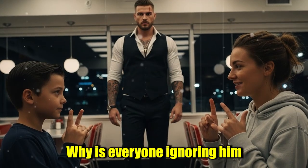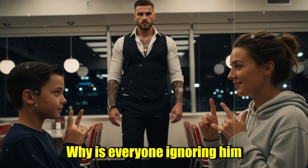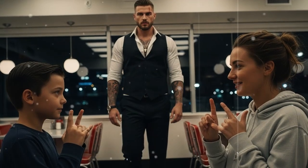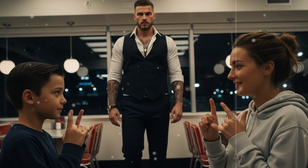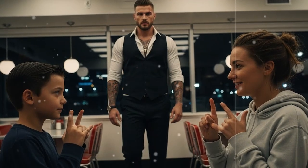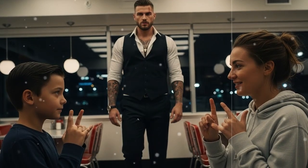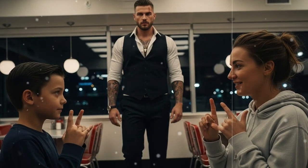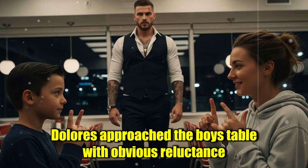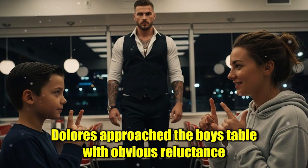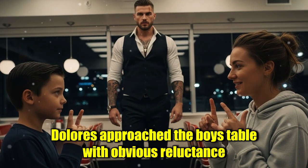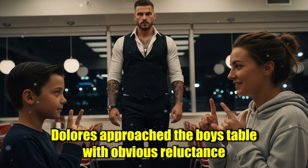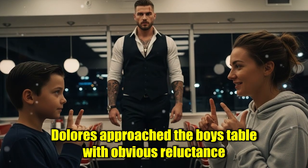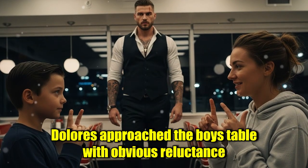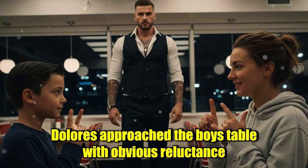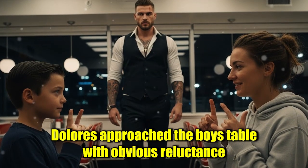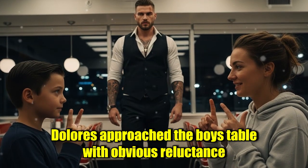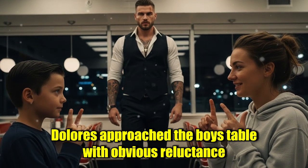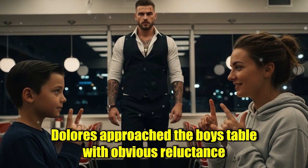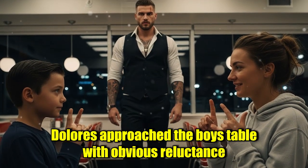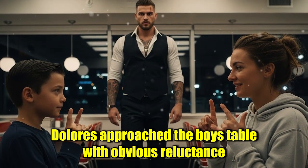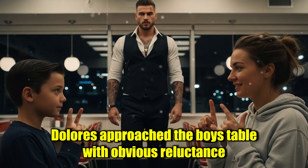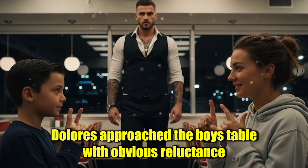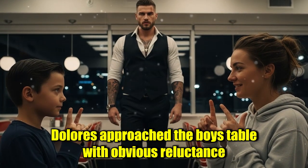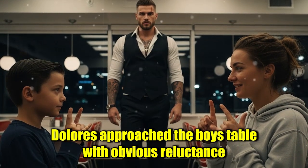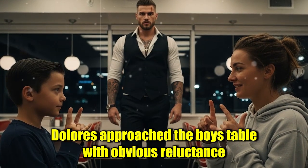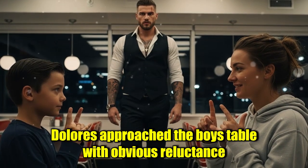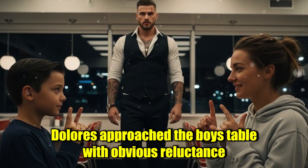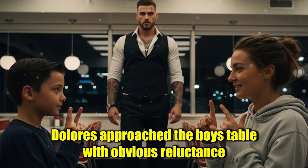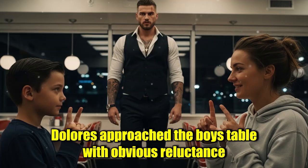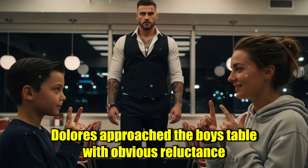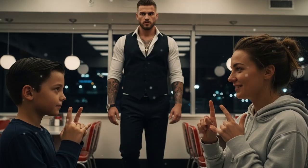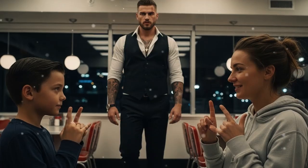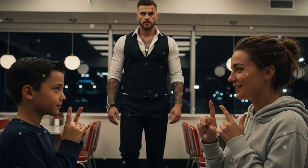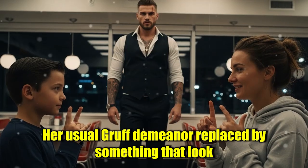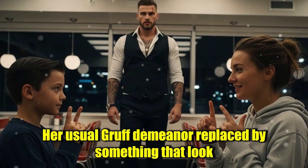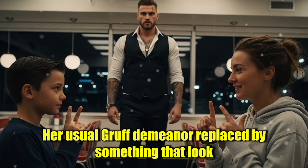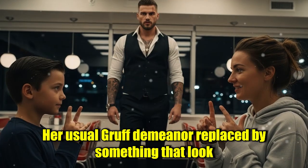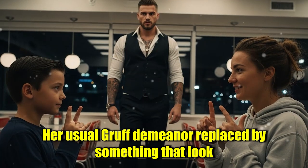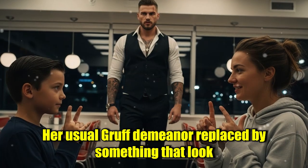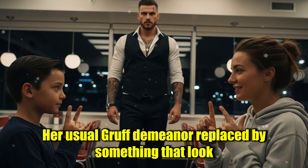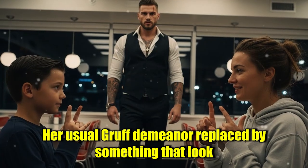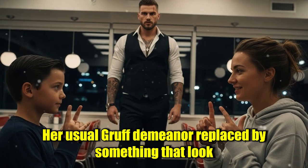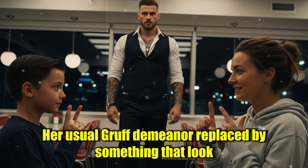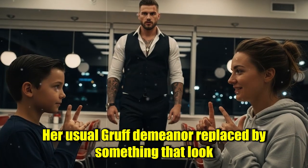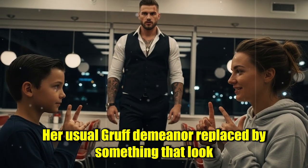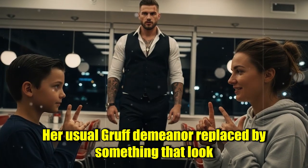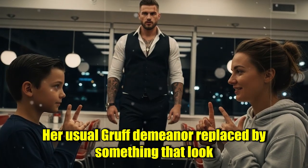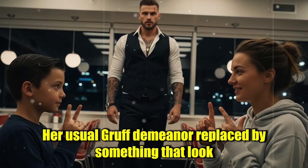him? She watched as Dolores approached the boys' table with obvious reluctance, her usual gruff demeanor replaced by something that